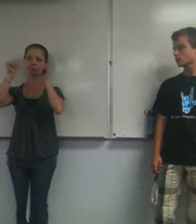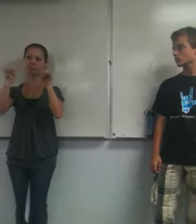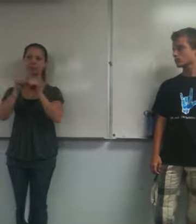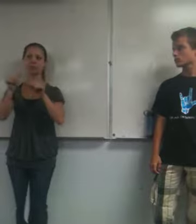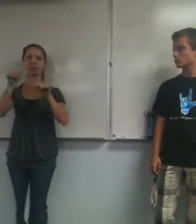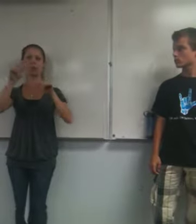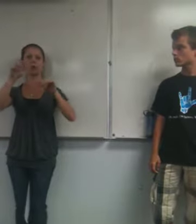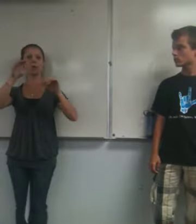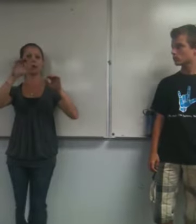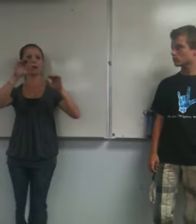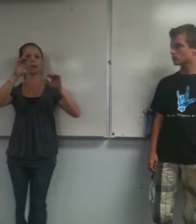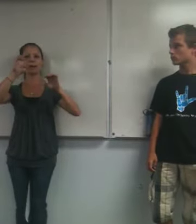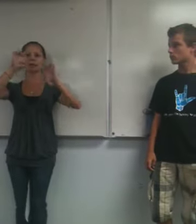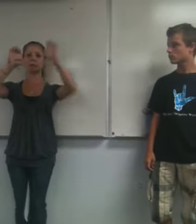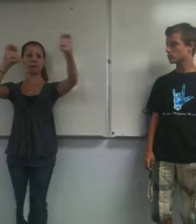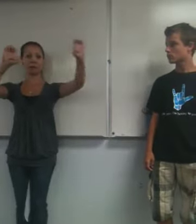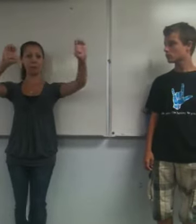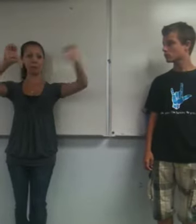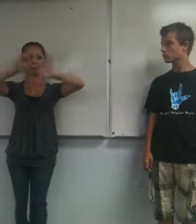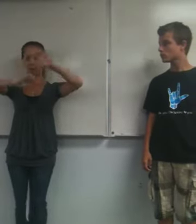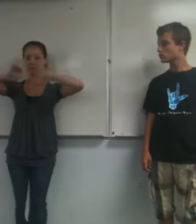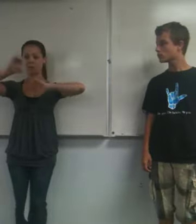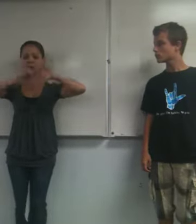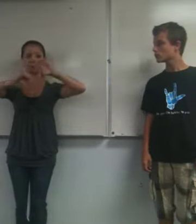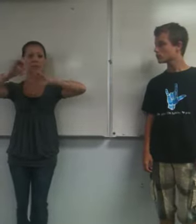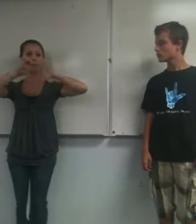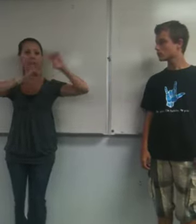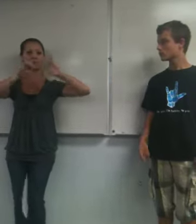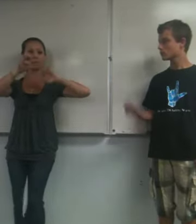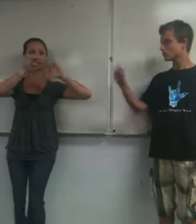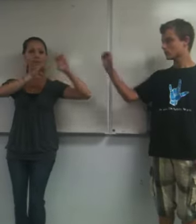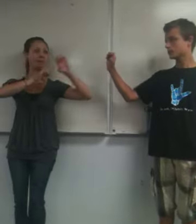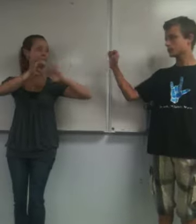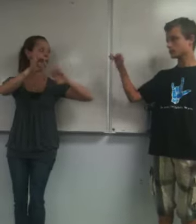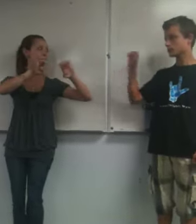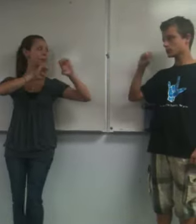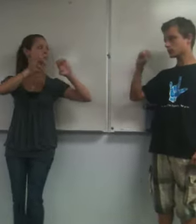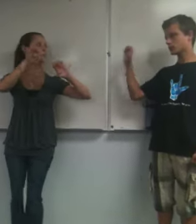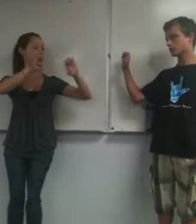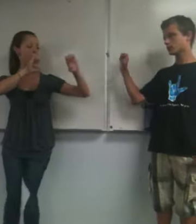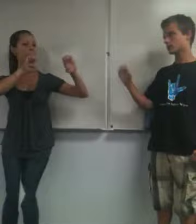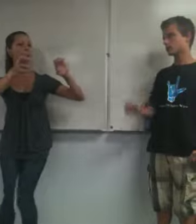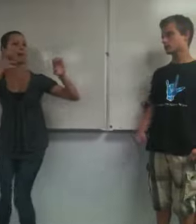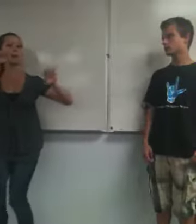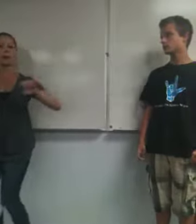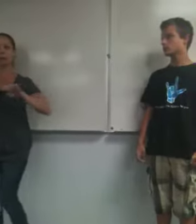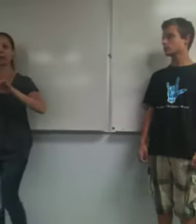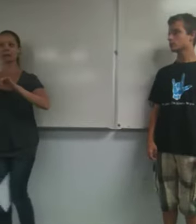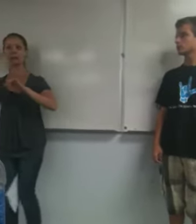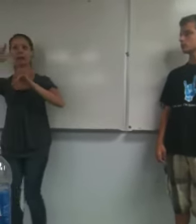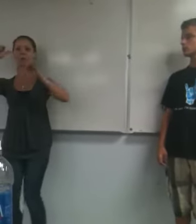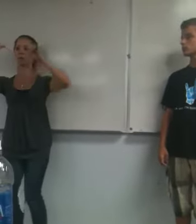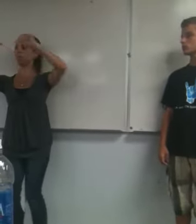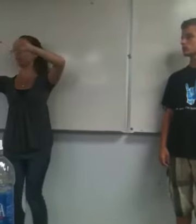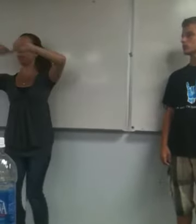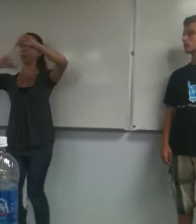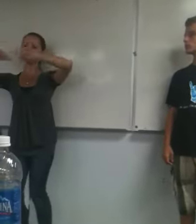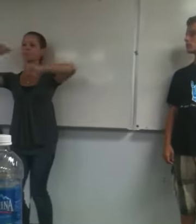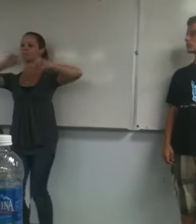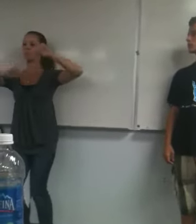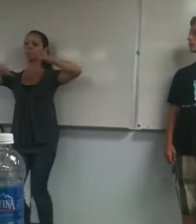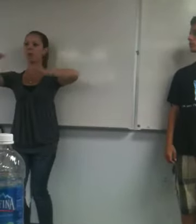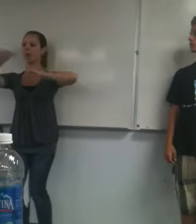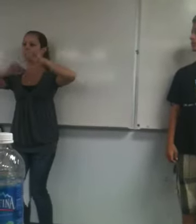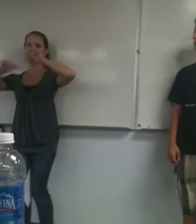shapes. So like experiment with E would be this in C sign, and then ASL would just